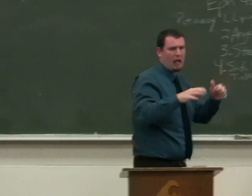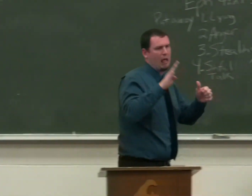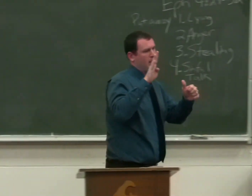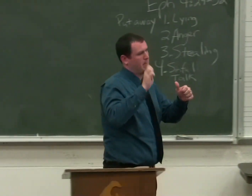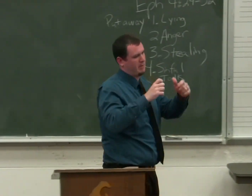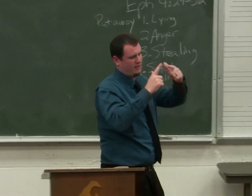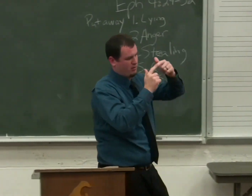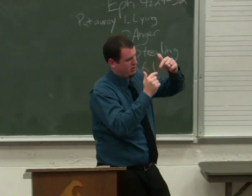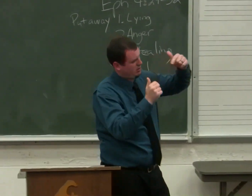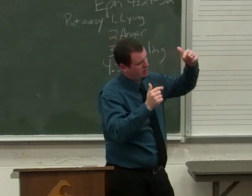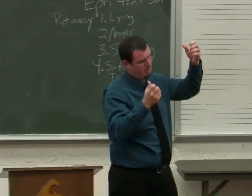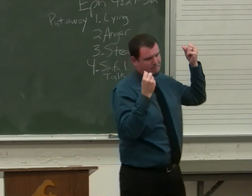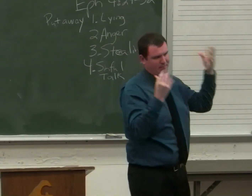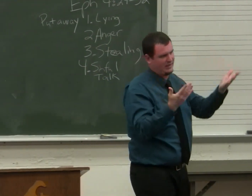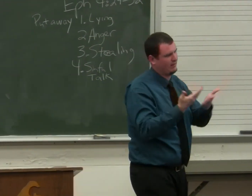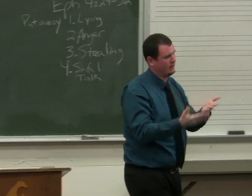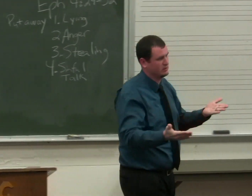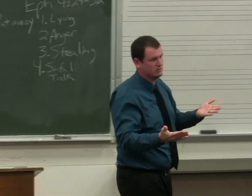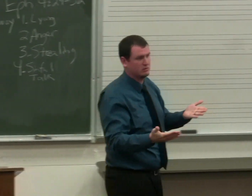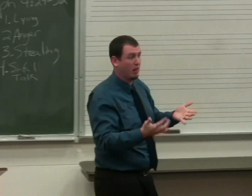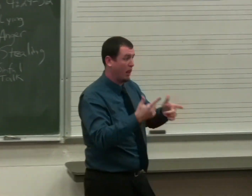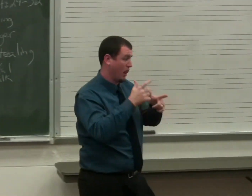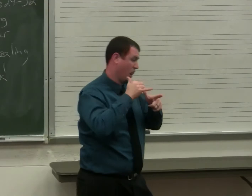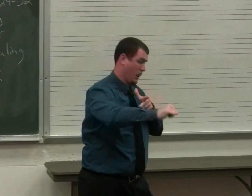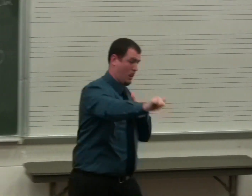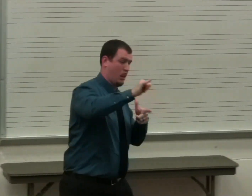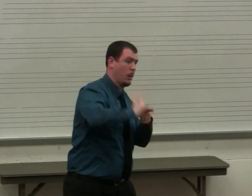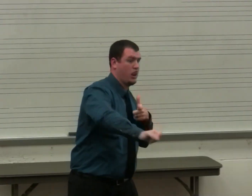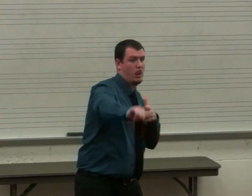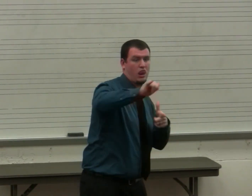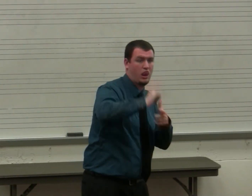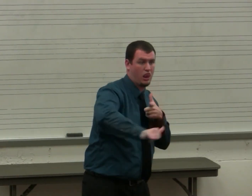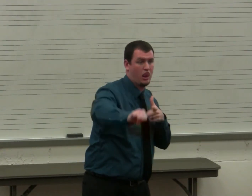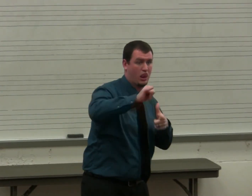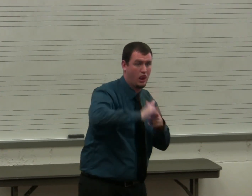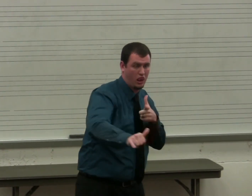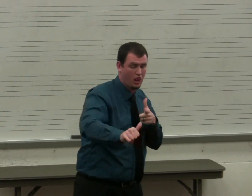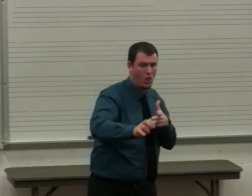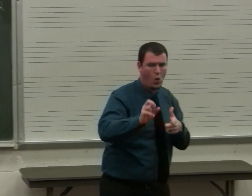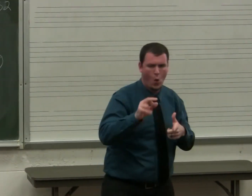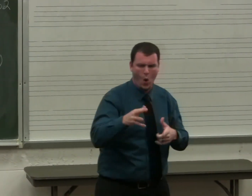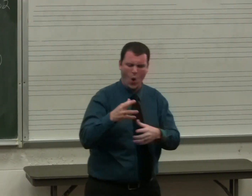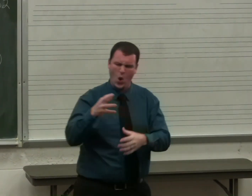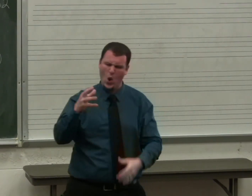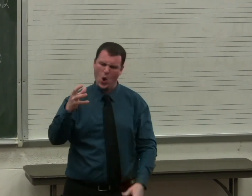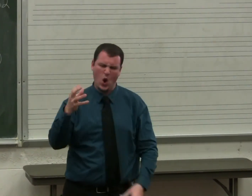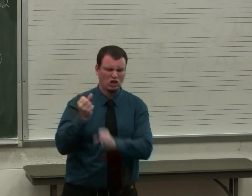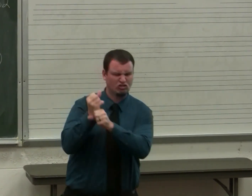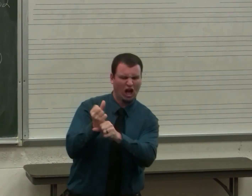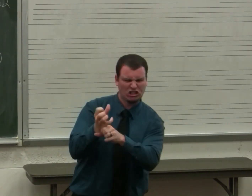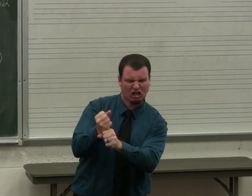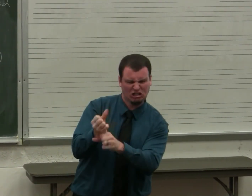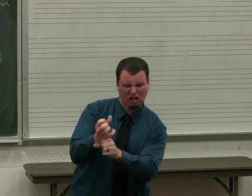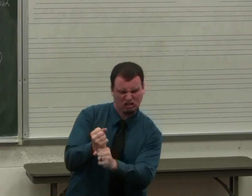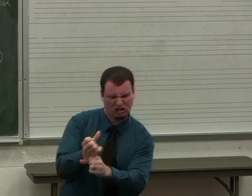Meaning, it could be a list of things. Cursing, or